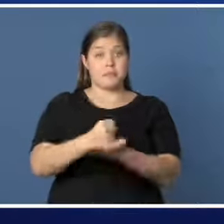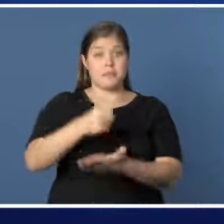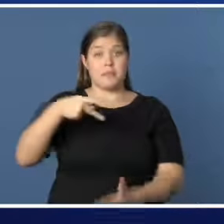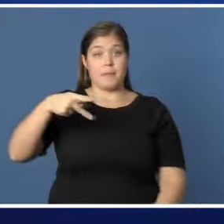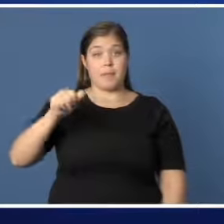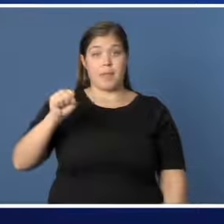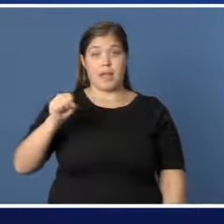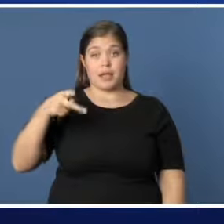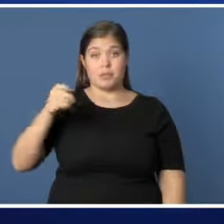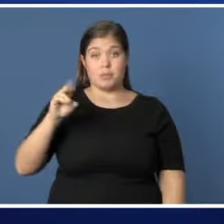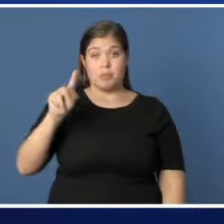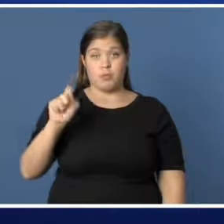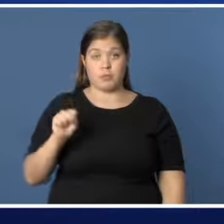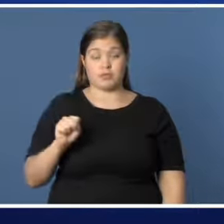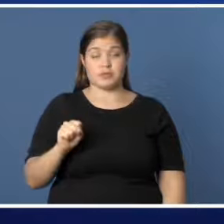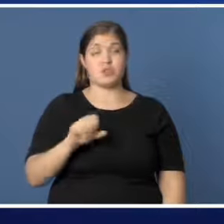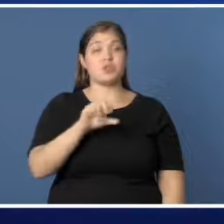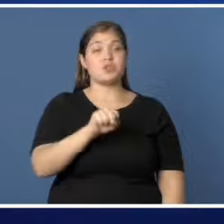passports,